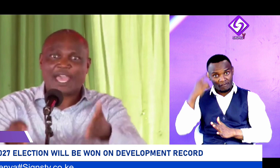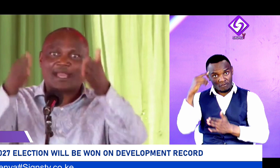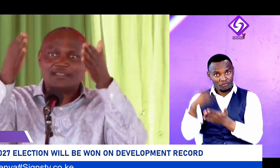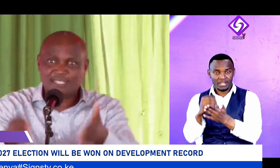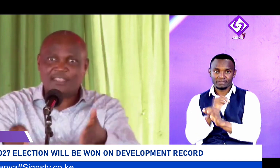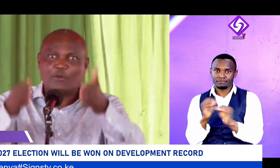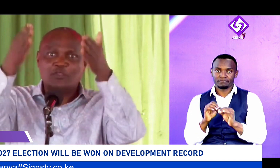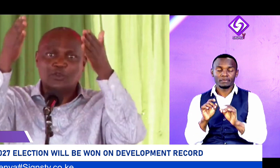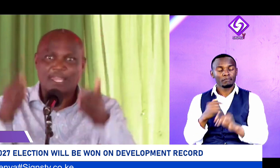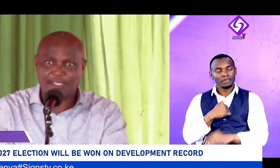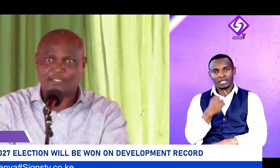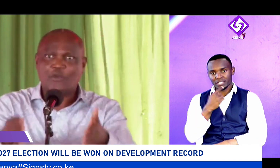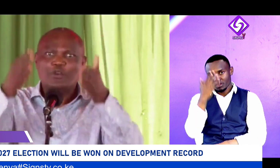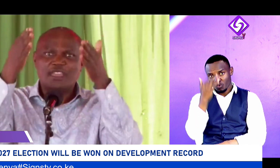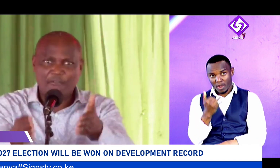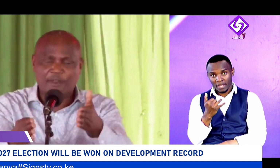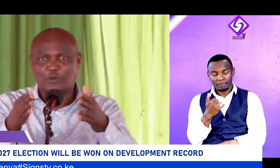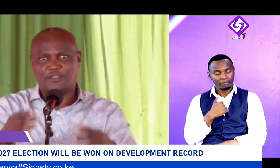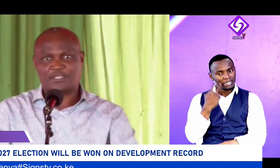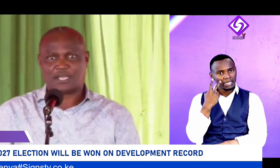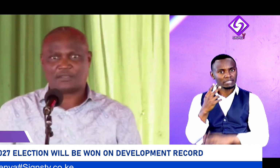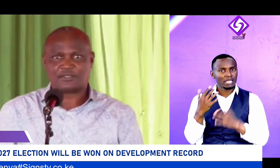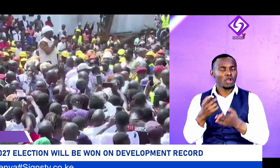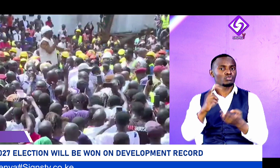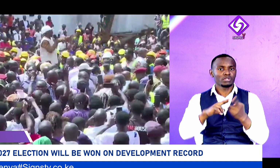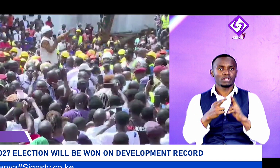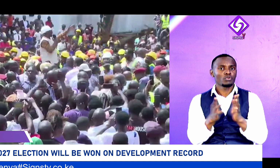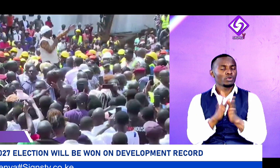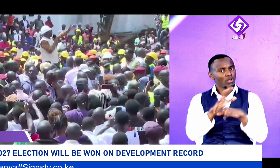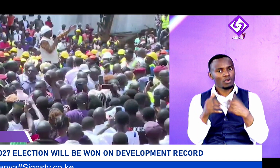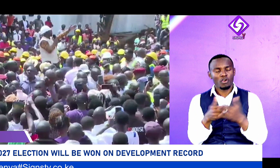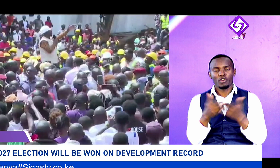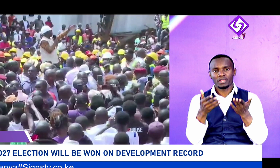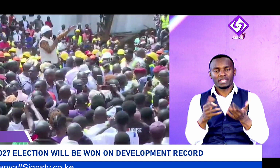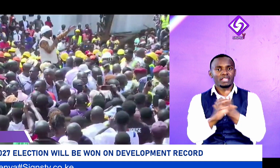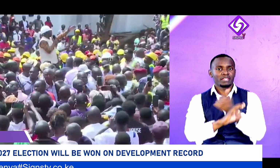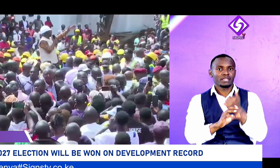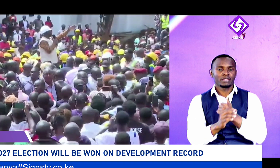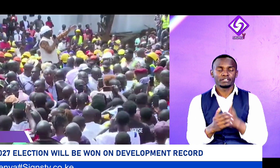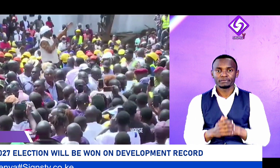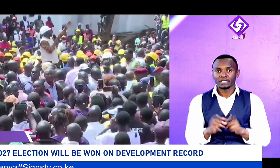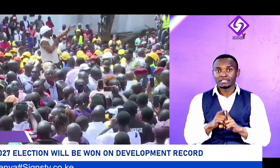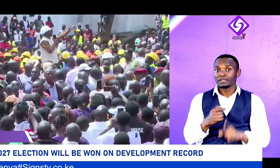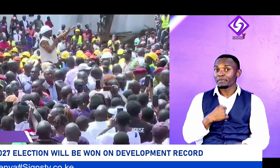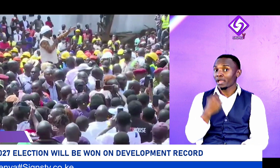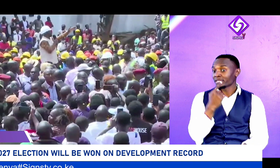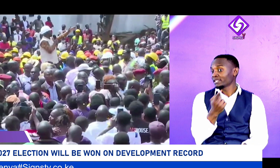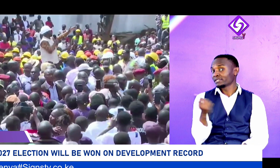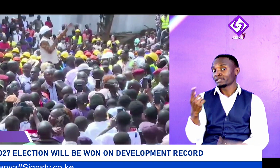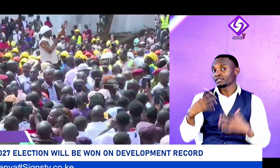can see the way you relate with everybody in this country. Na ndio mimi nawaambia wale watu wa chuki na wale wa ukabila, wale